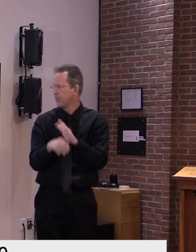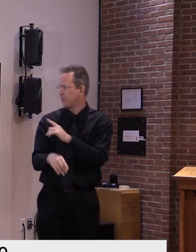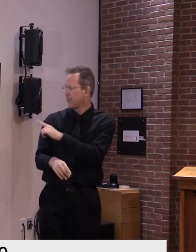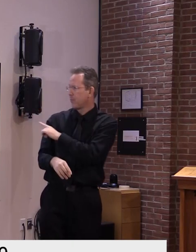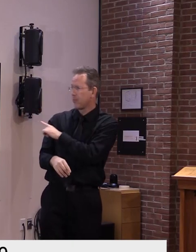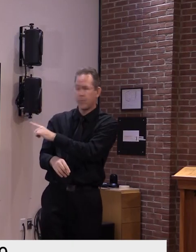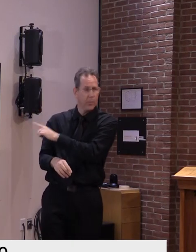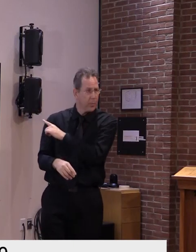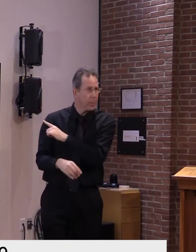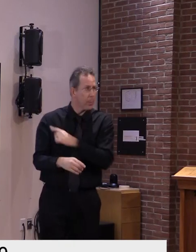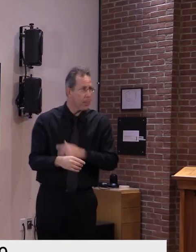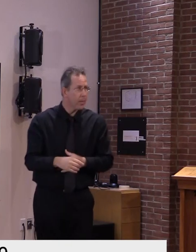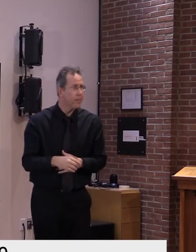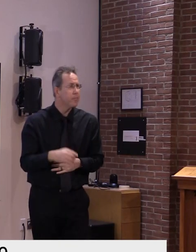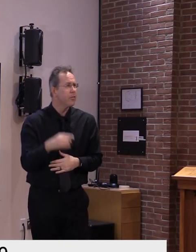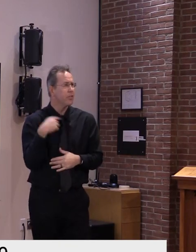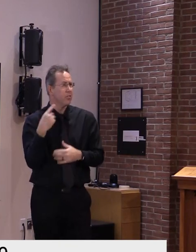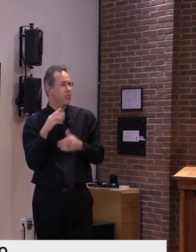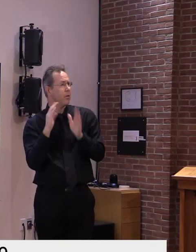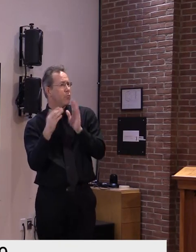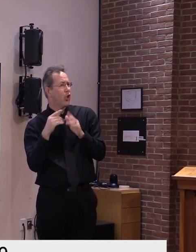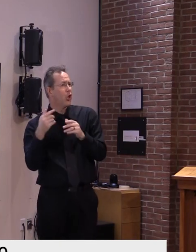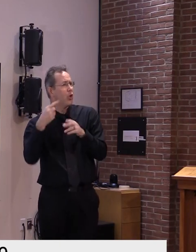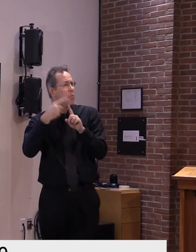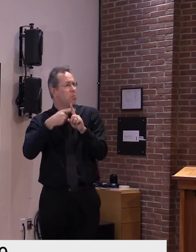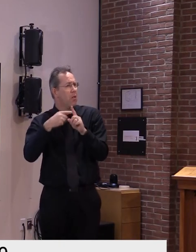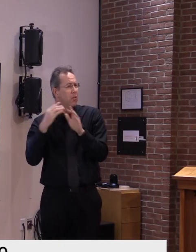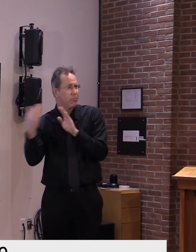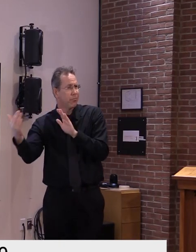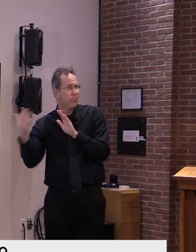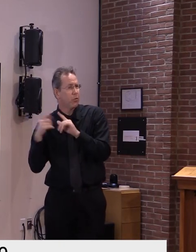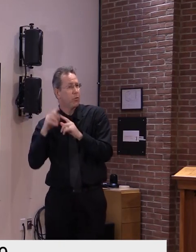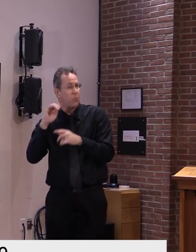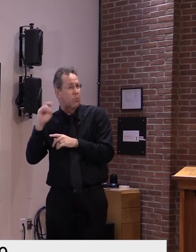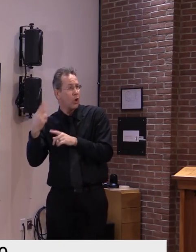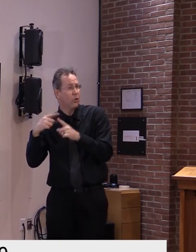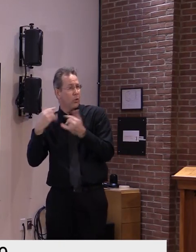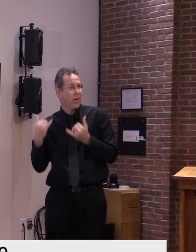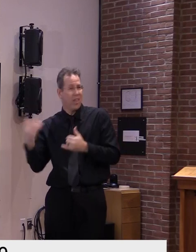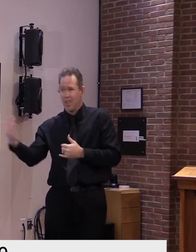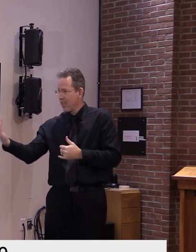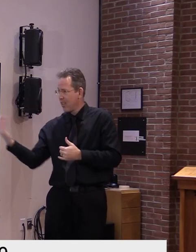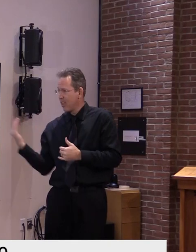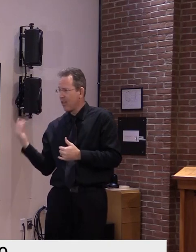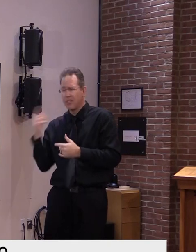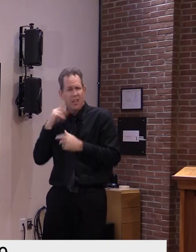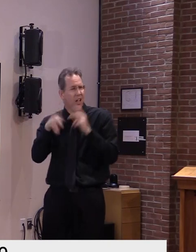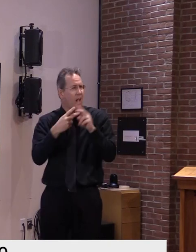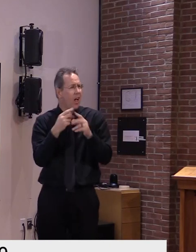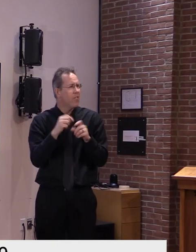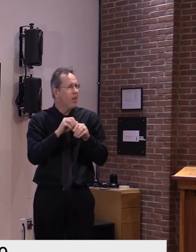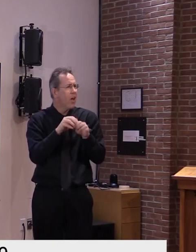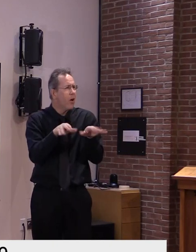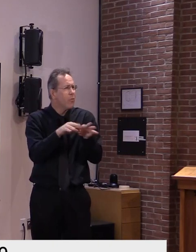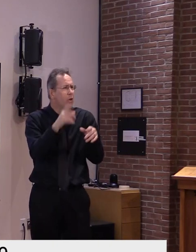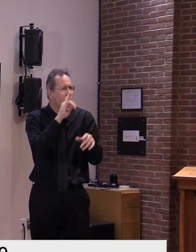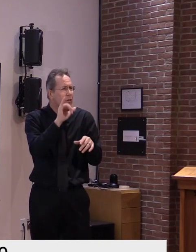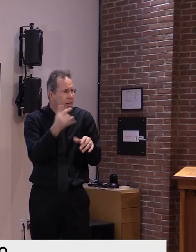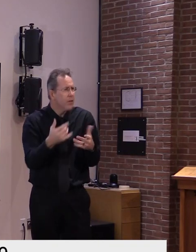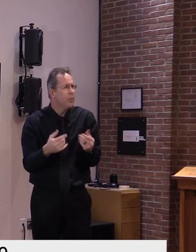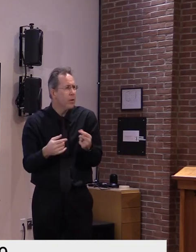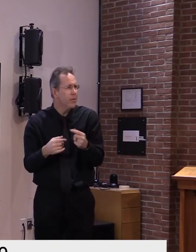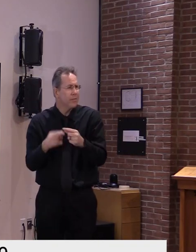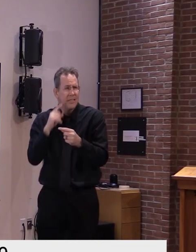current date. The details of the slide may not show up well, although really it's the colors I want to call